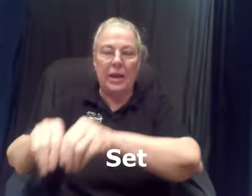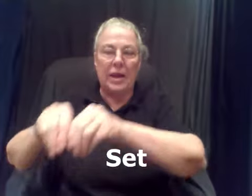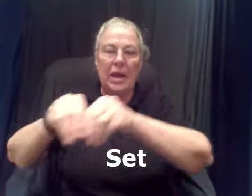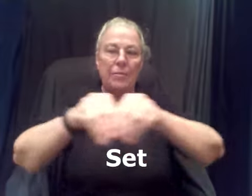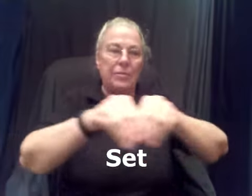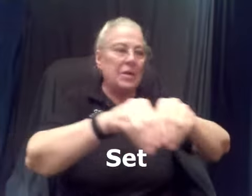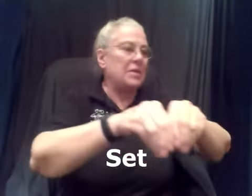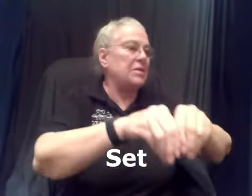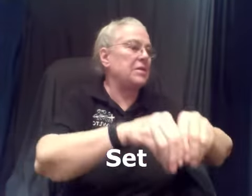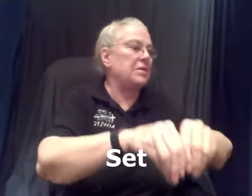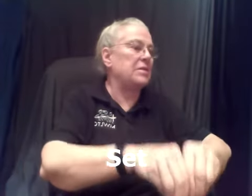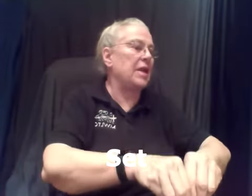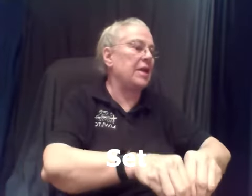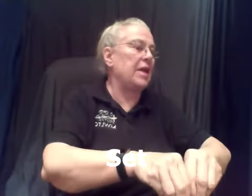up, set it down.